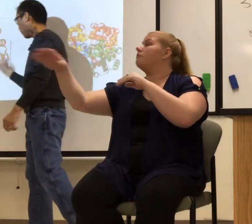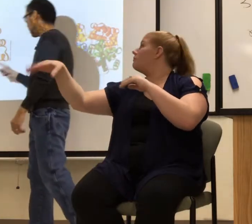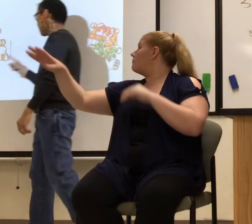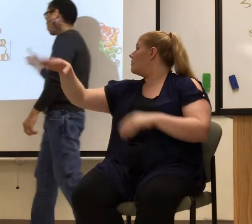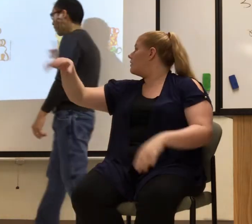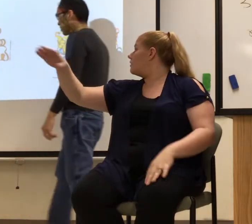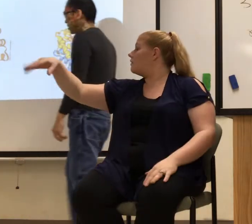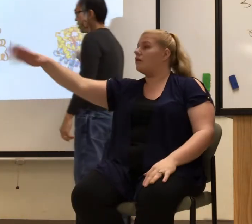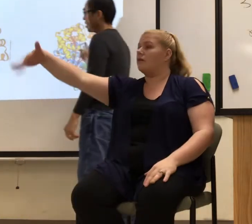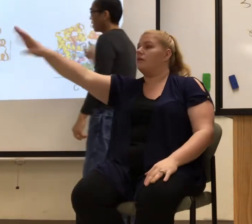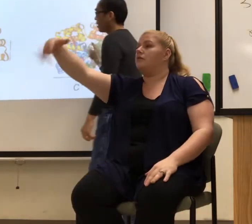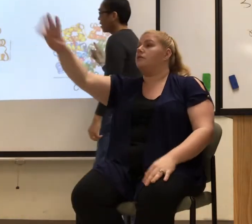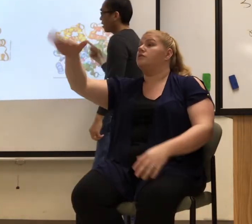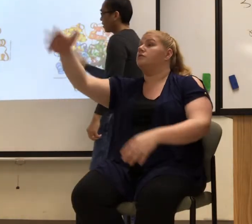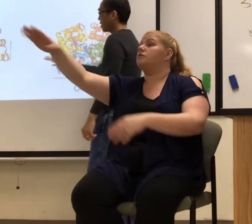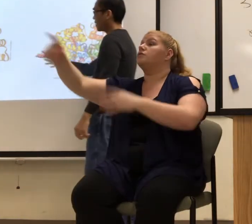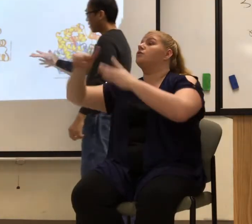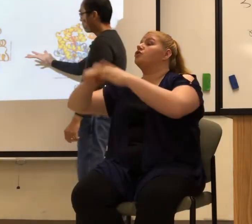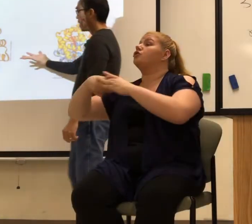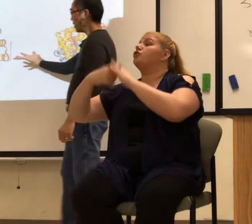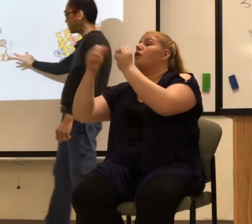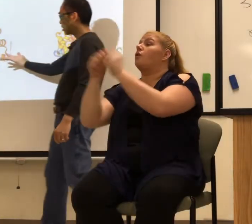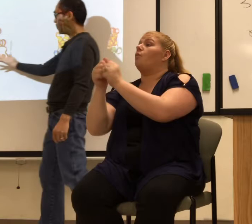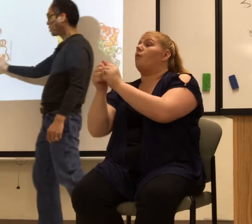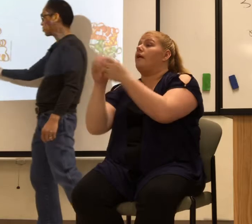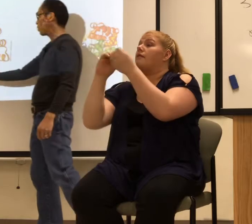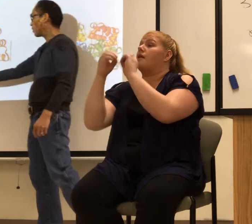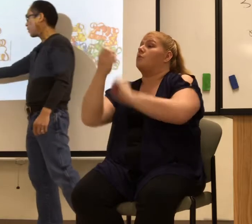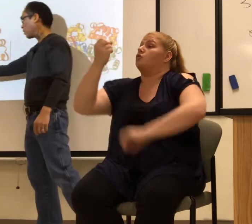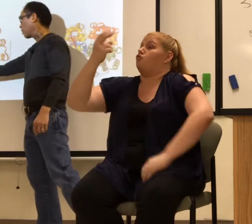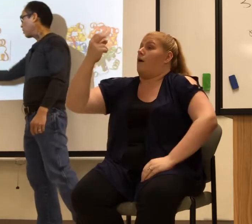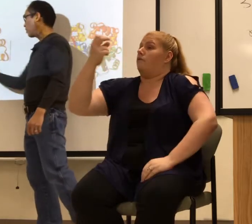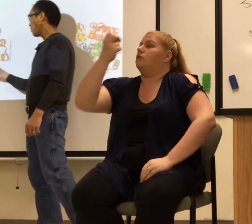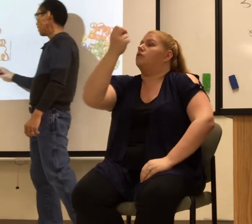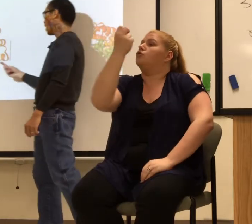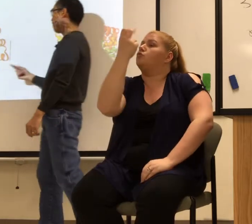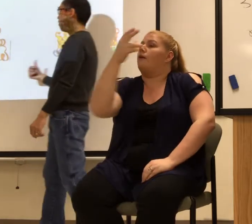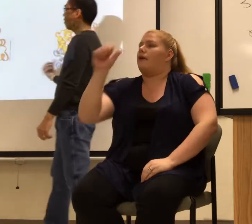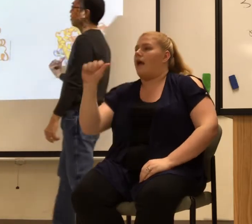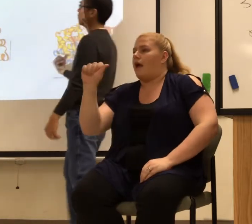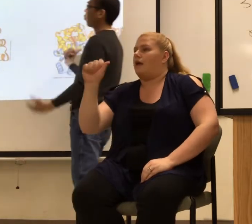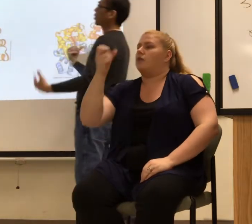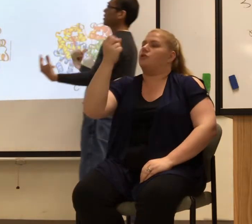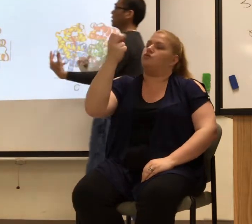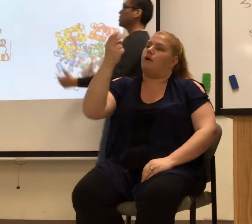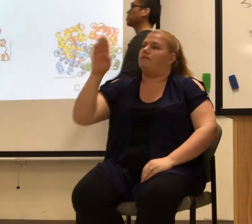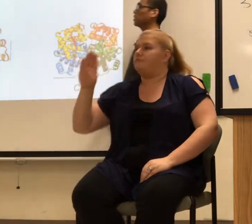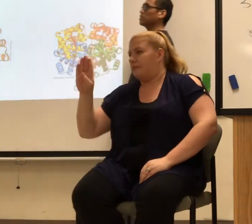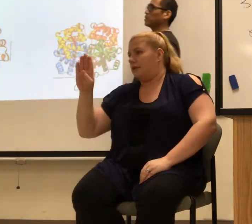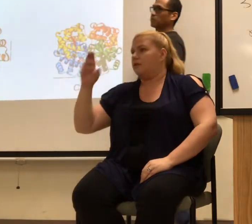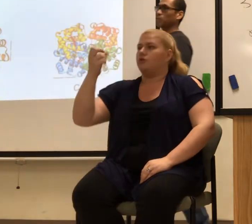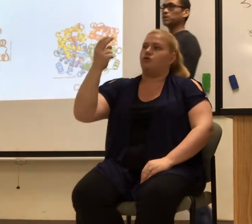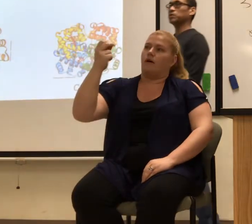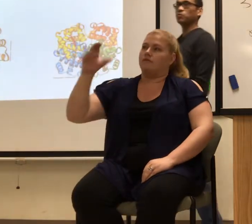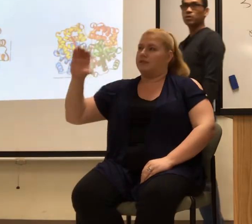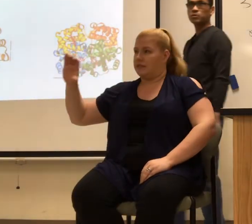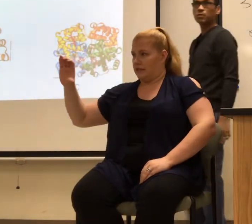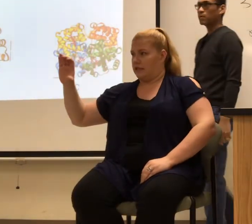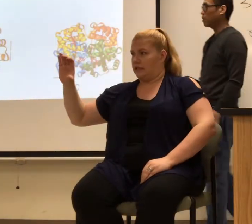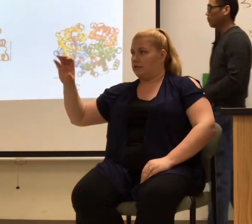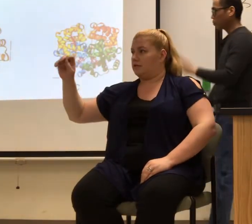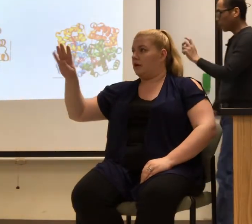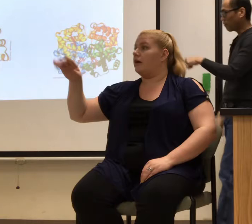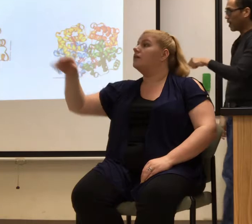12A, 12B, 12C, and then identify based on the picture. What do you think the level of organization is in the protein